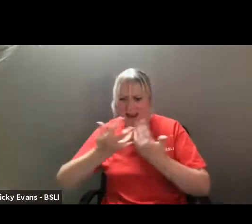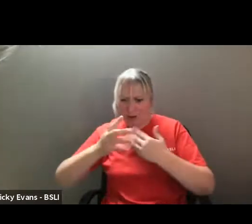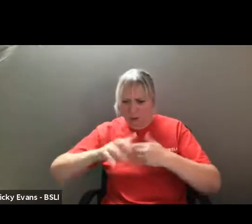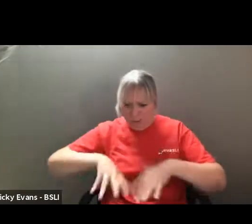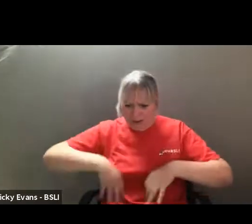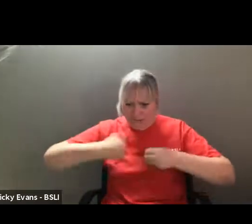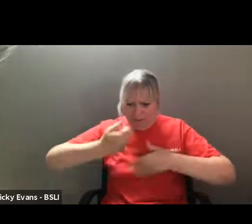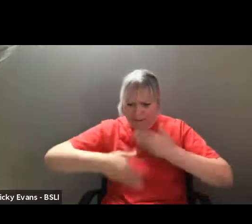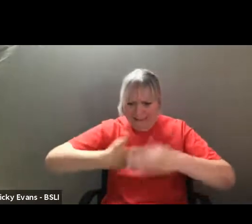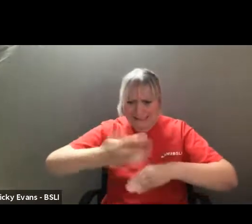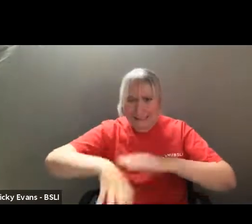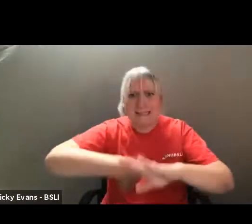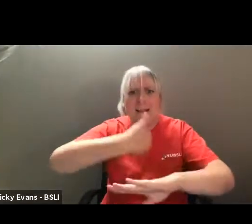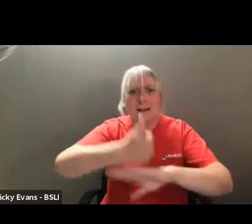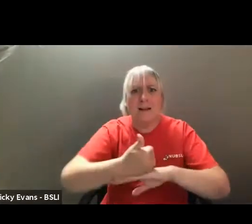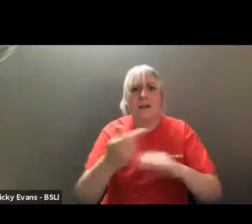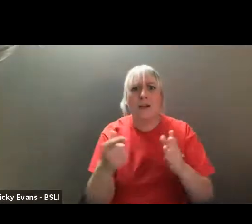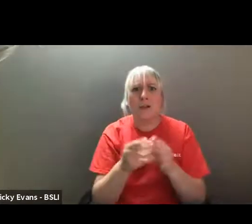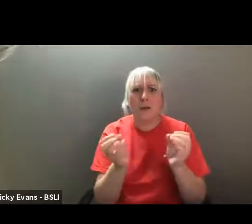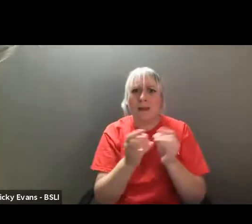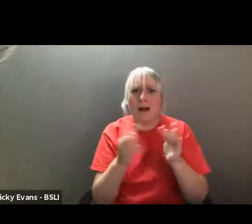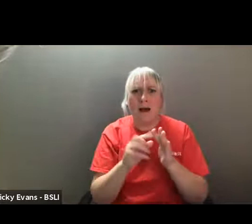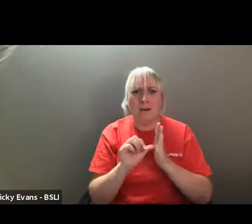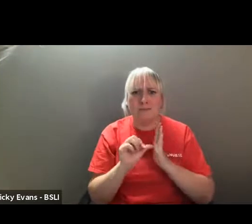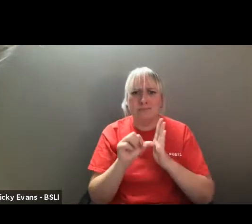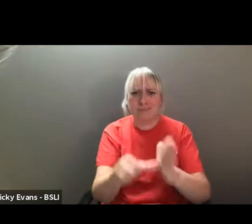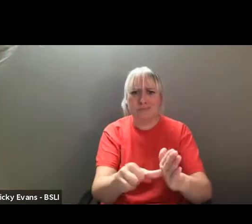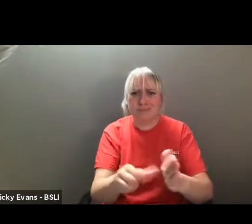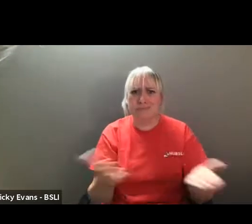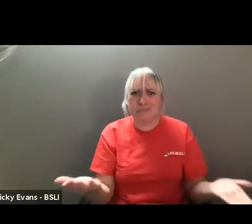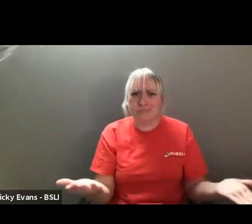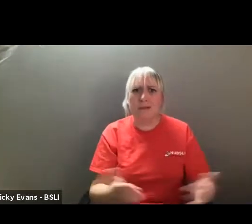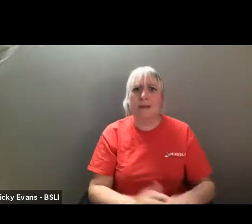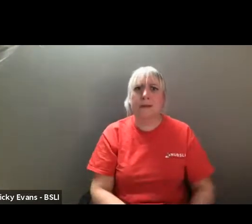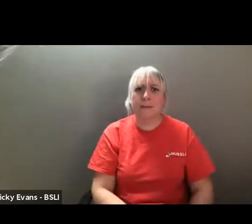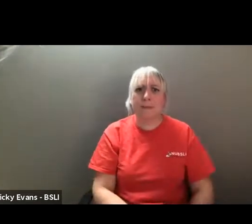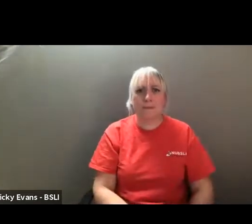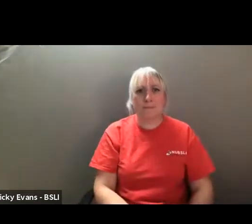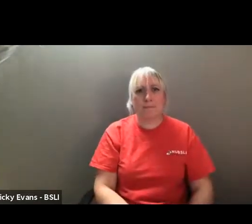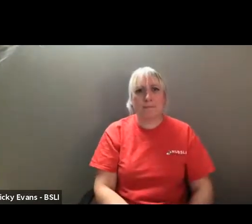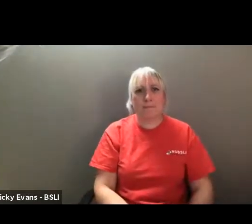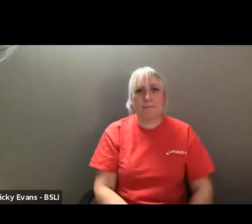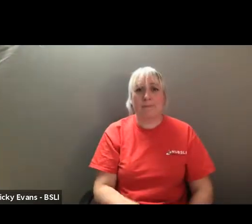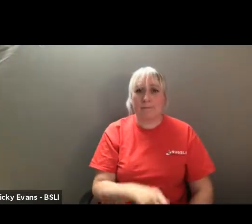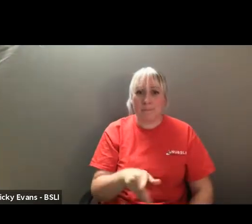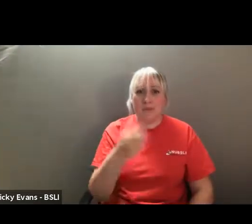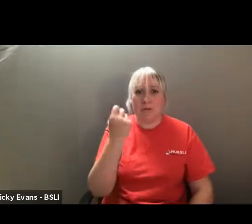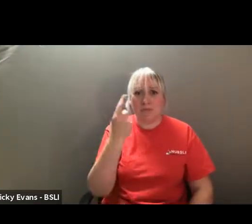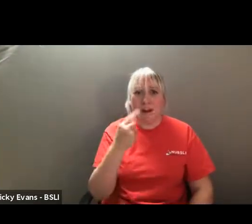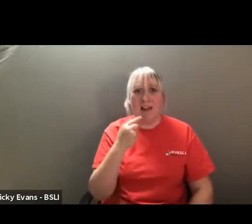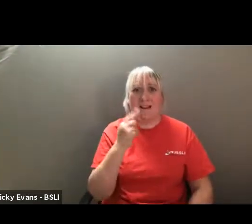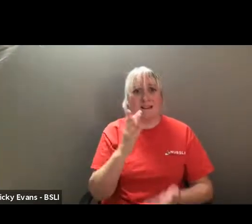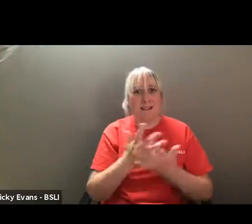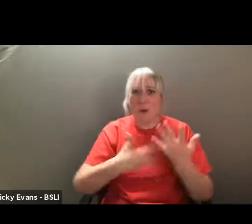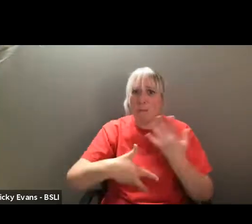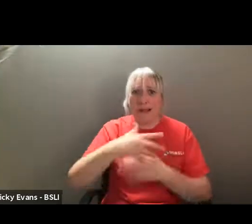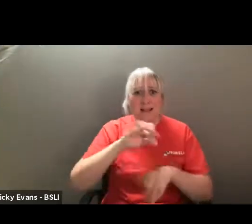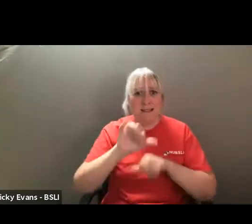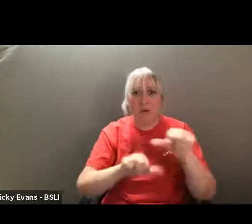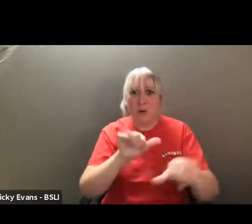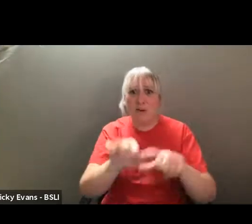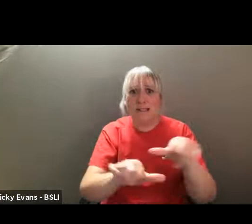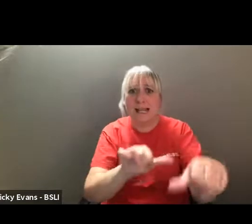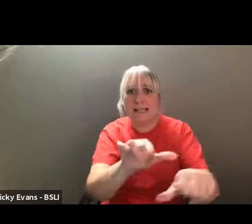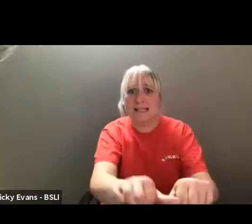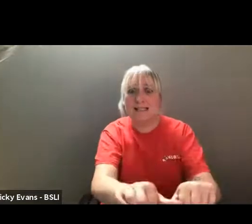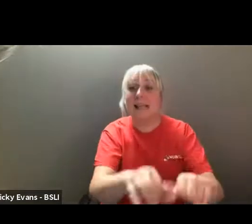of universal basic income, whatever style you choose it to be, would entail. So now let's go